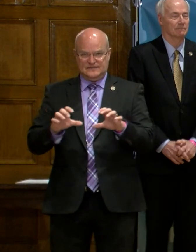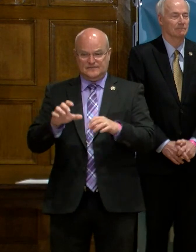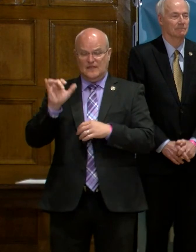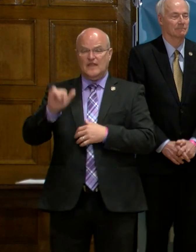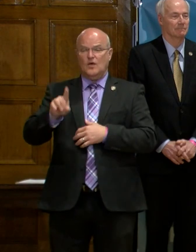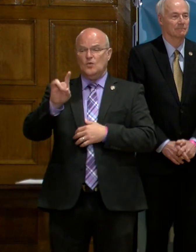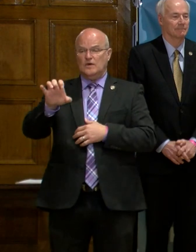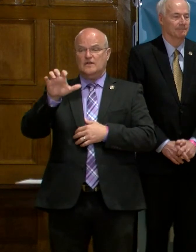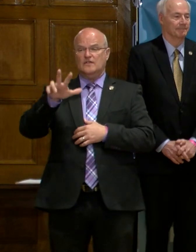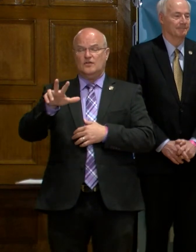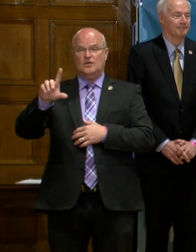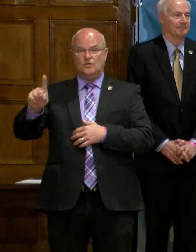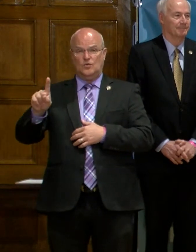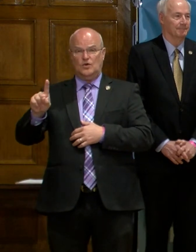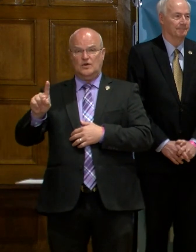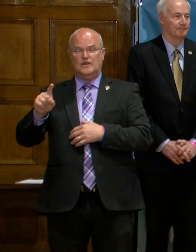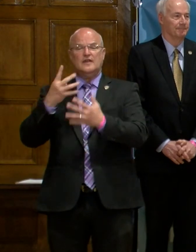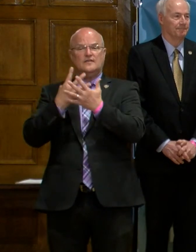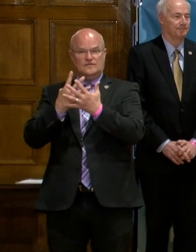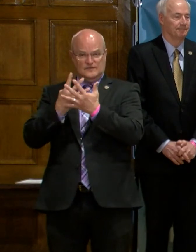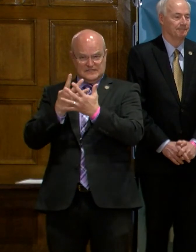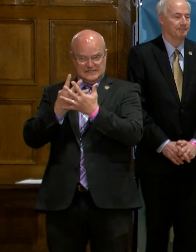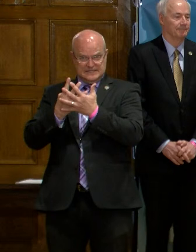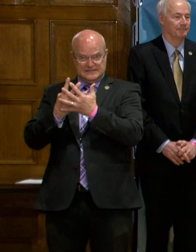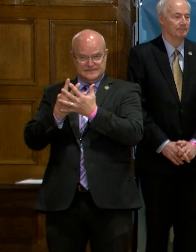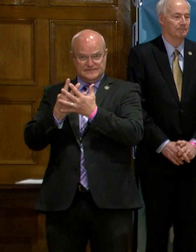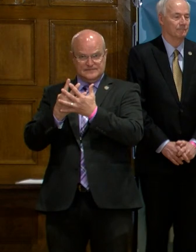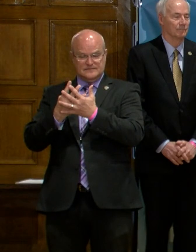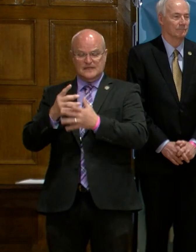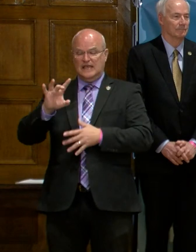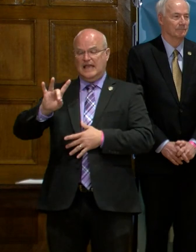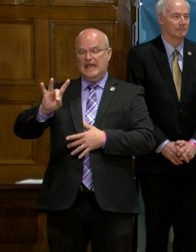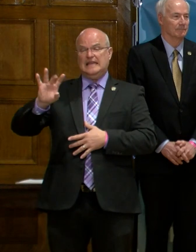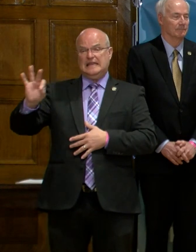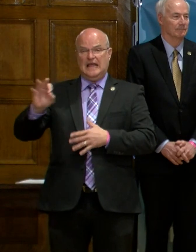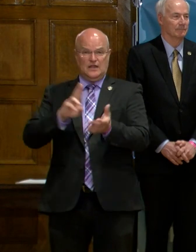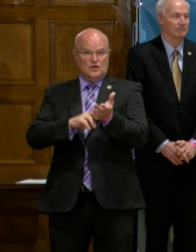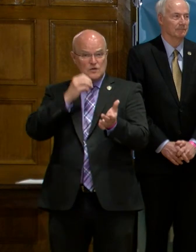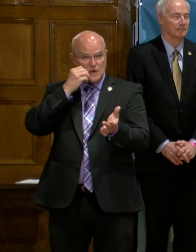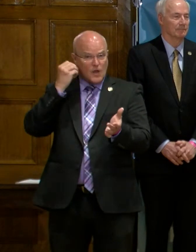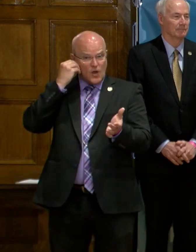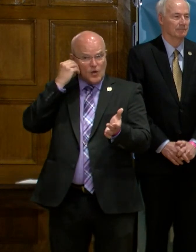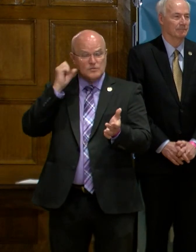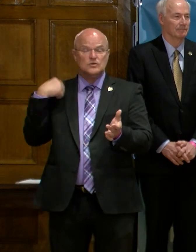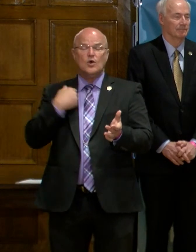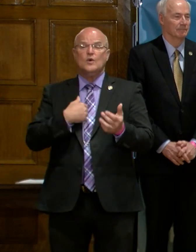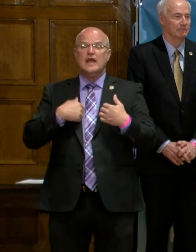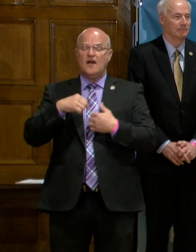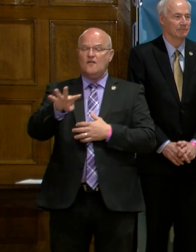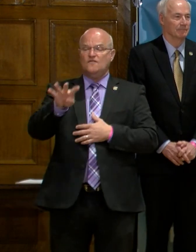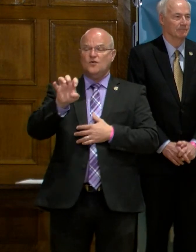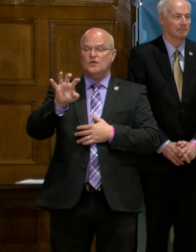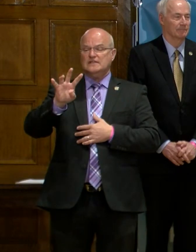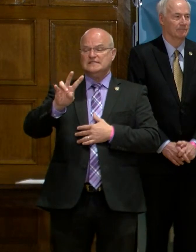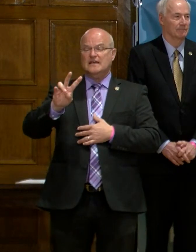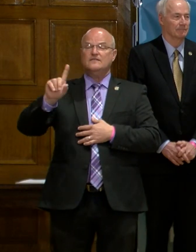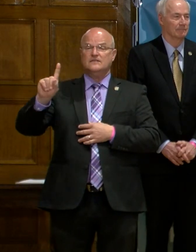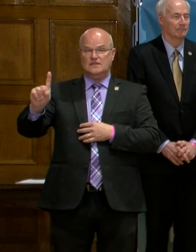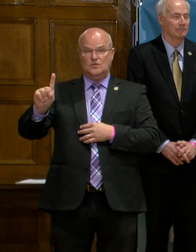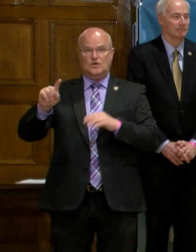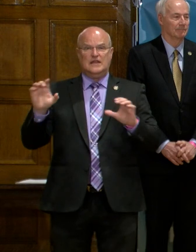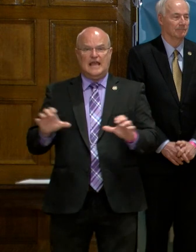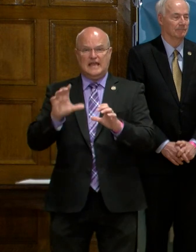those, 131 are in correctional facilities, 89 are in nursing homes, so we have